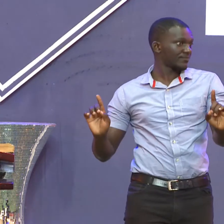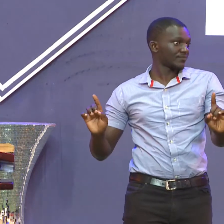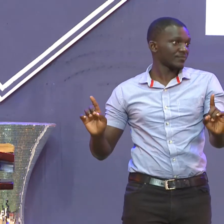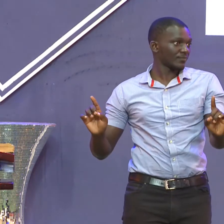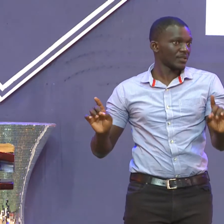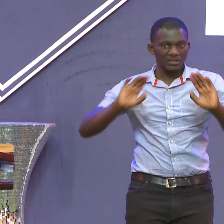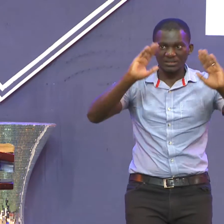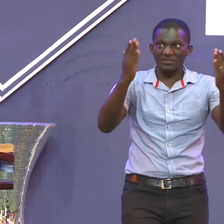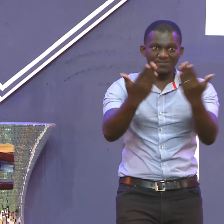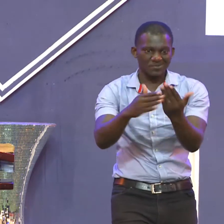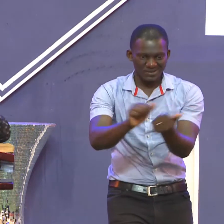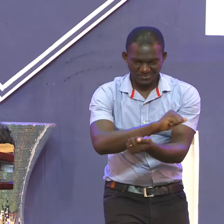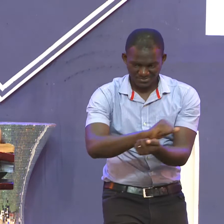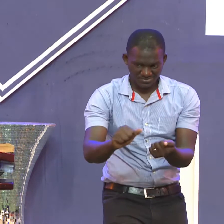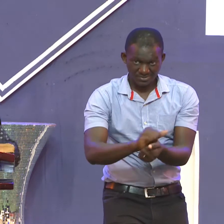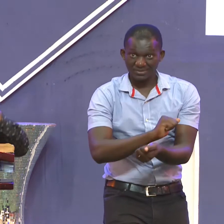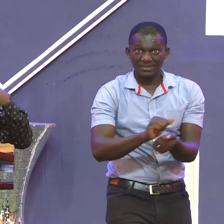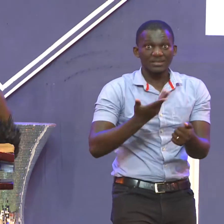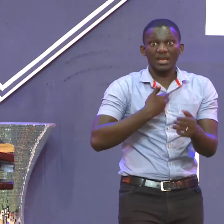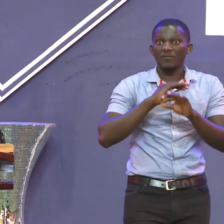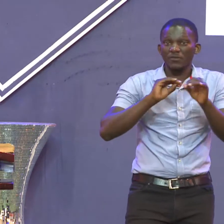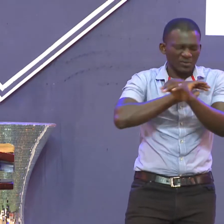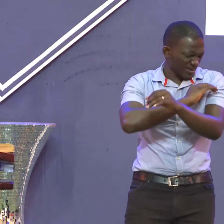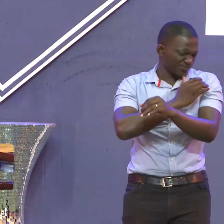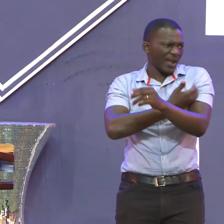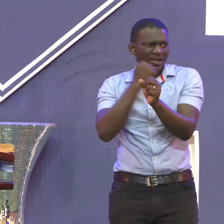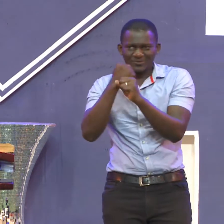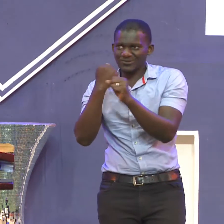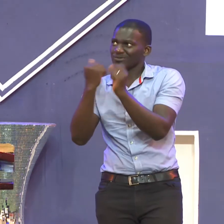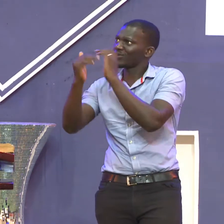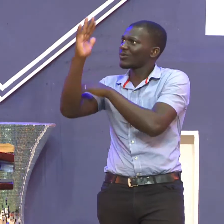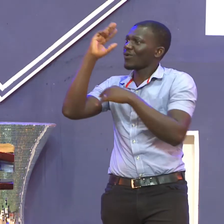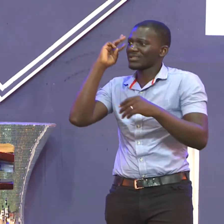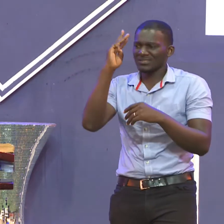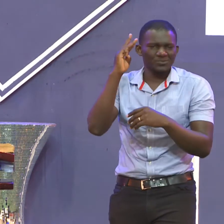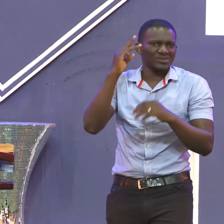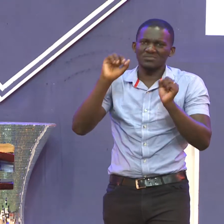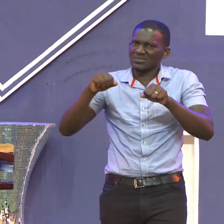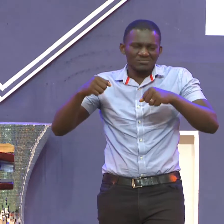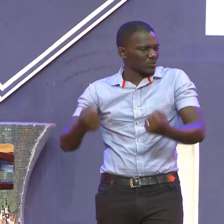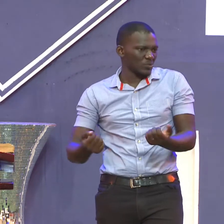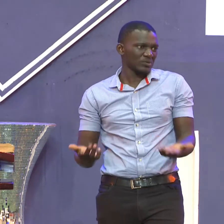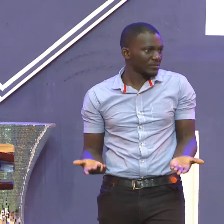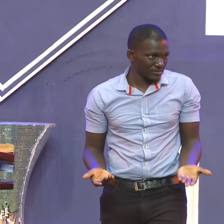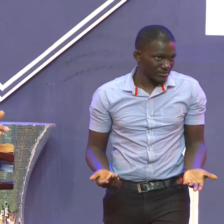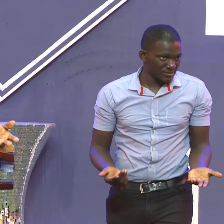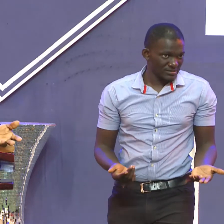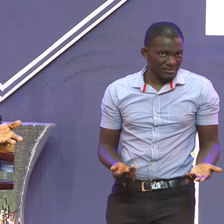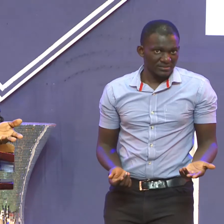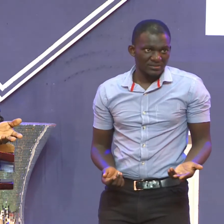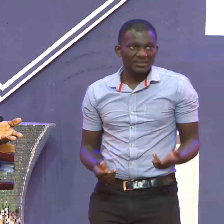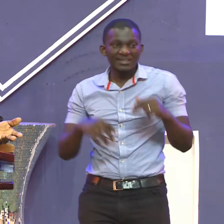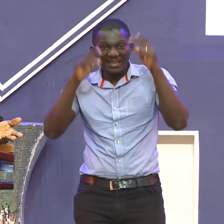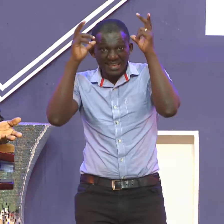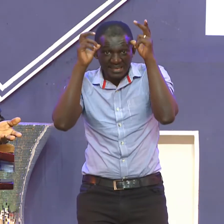Olugone rukubibwa. And the hedge was broken. Tebali nabusobozi kola kwagala kwa Katonda. And they had no ability to do the will of God. Omubyali na access